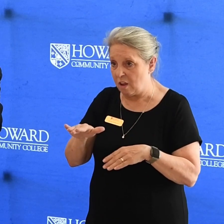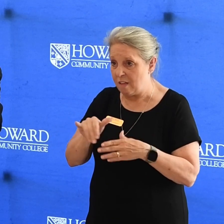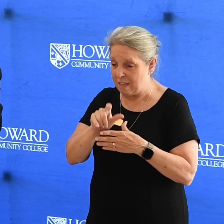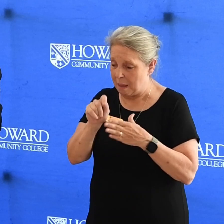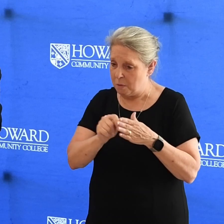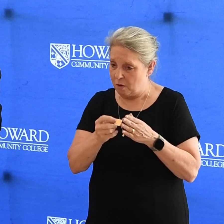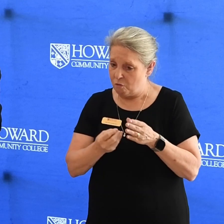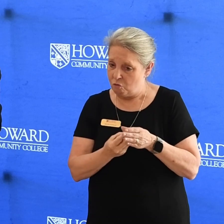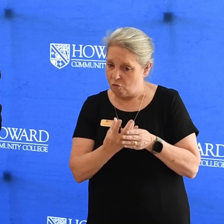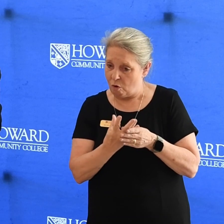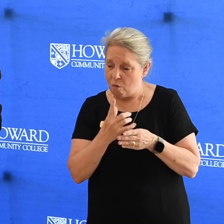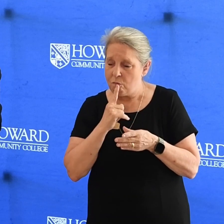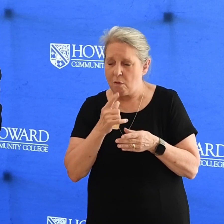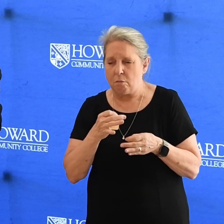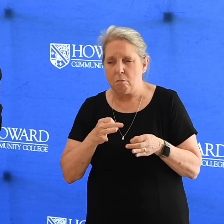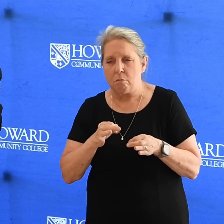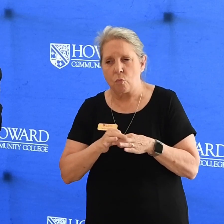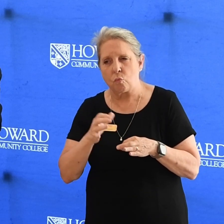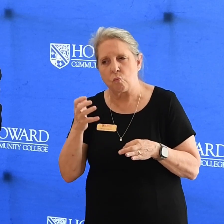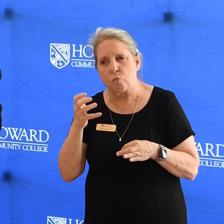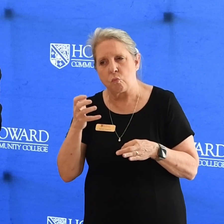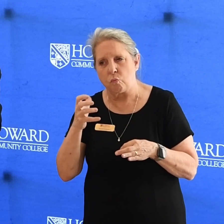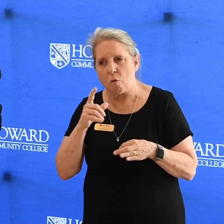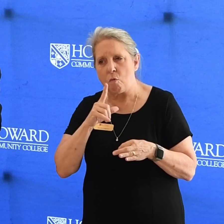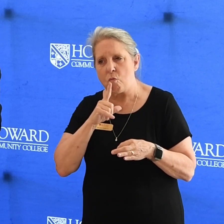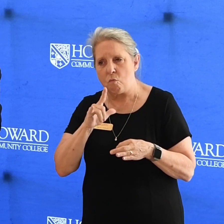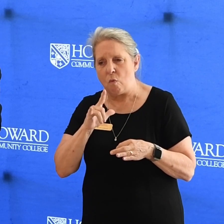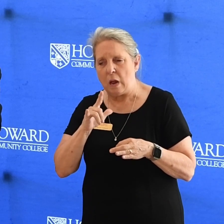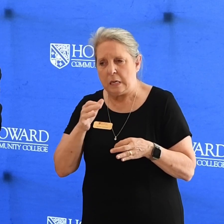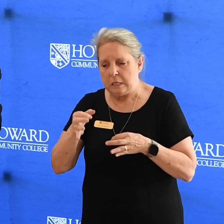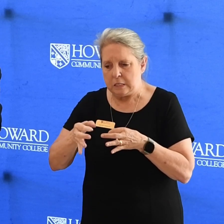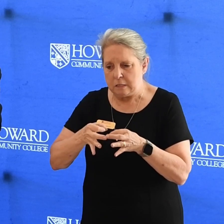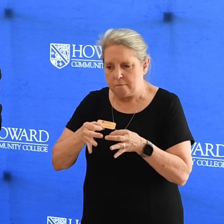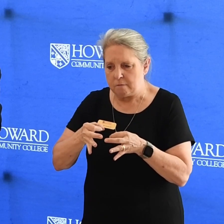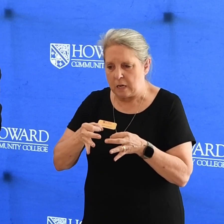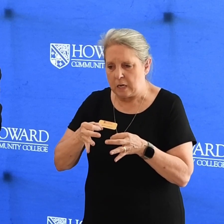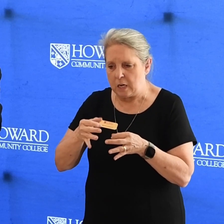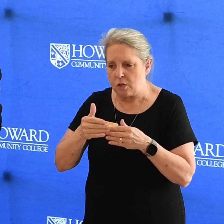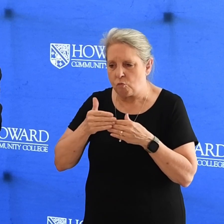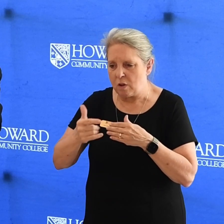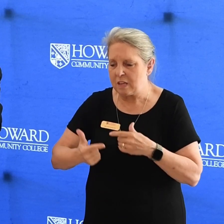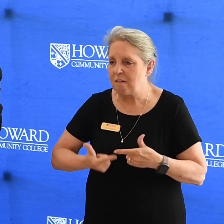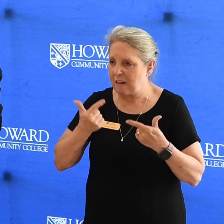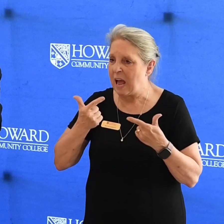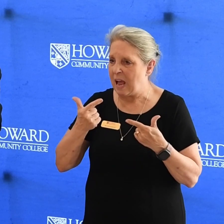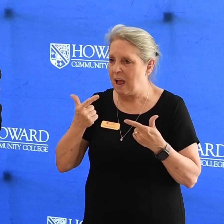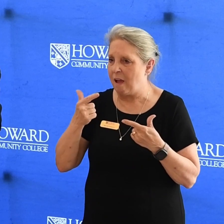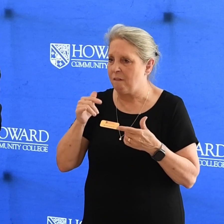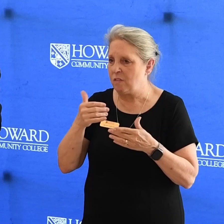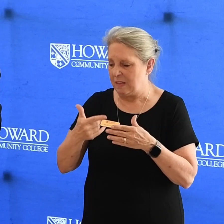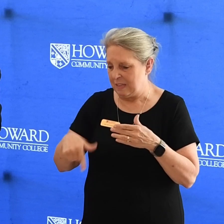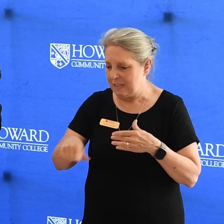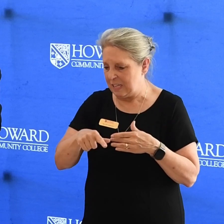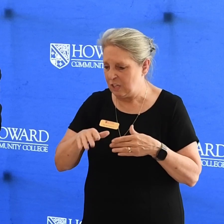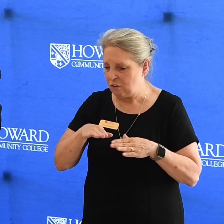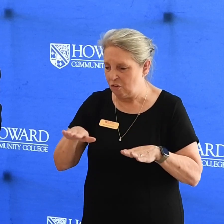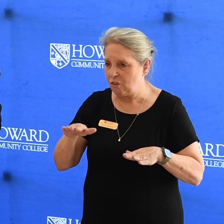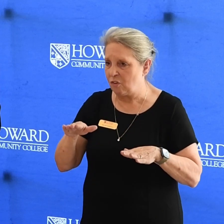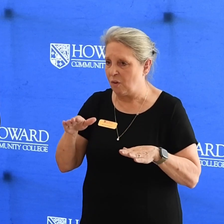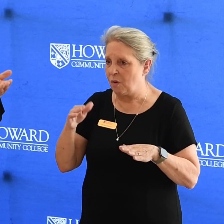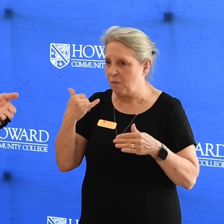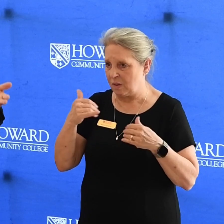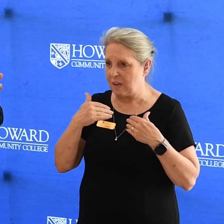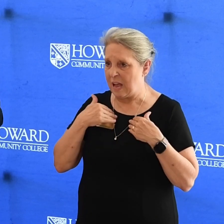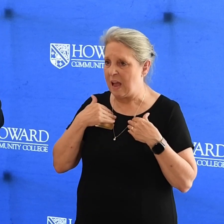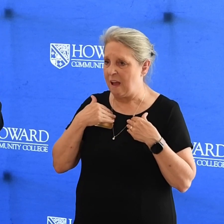period of early childhood is incredibly important, that it really defines the rest of the lives for these children, that we still have folks